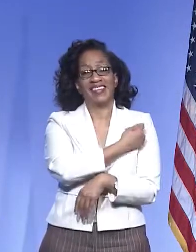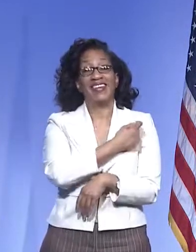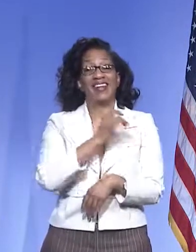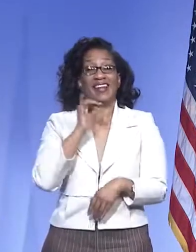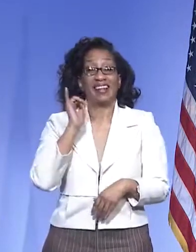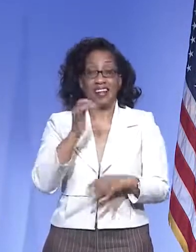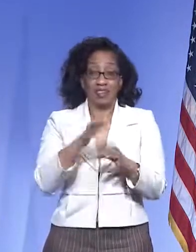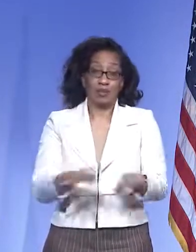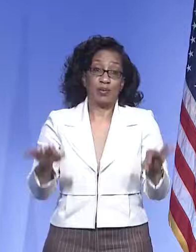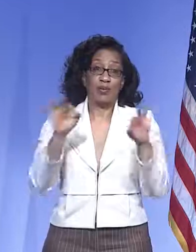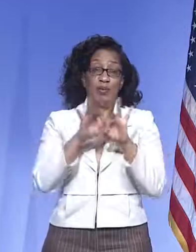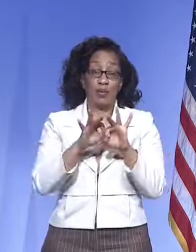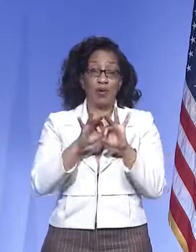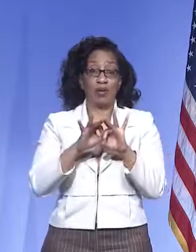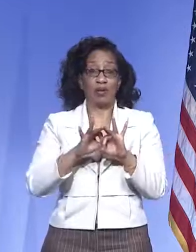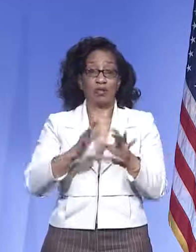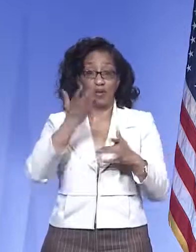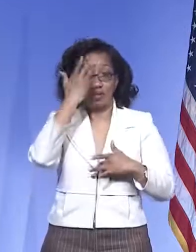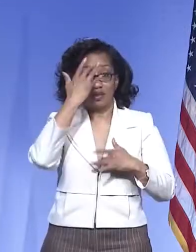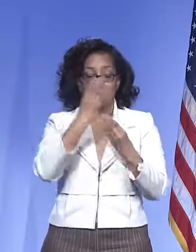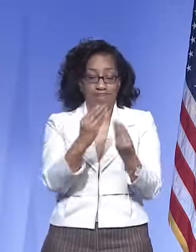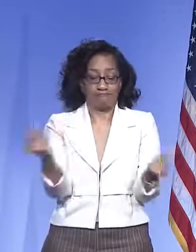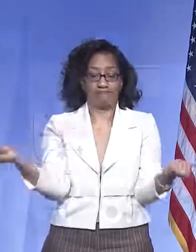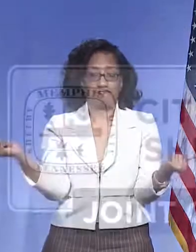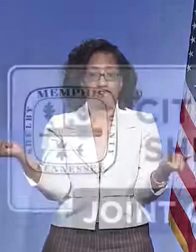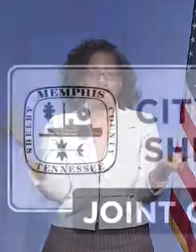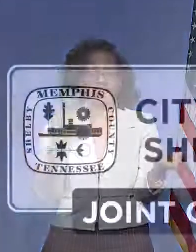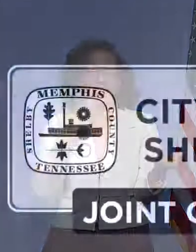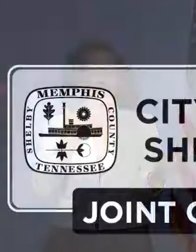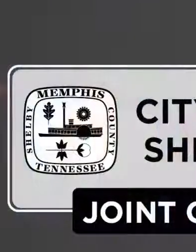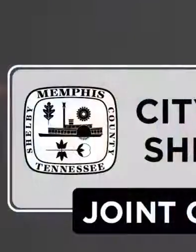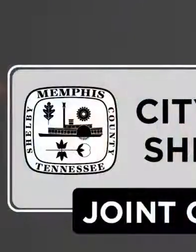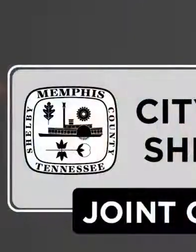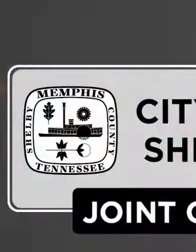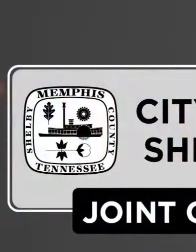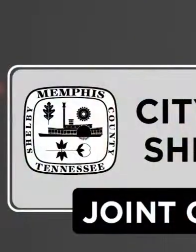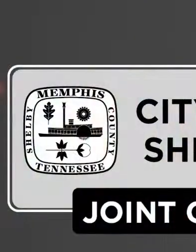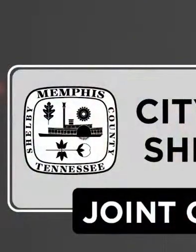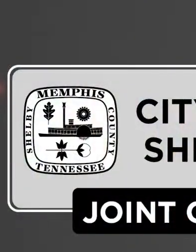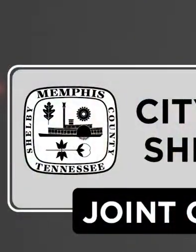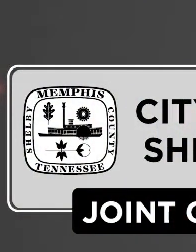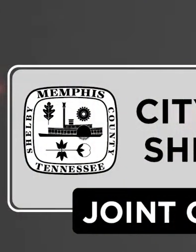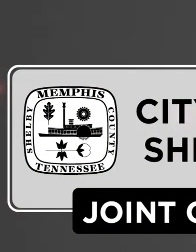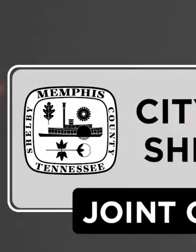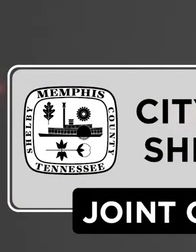our key to getting out of the pandemic. Thank you. Thanks, everyone. We'll see you back here on Thursday.